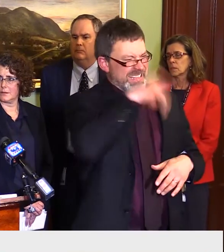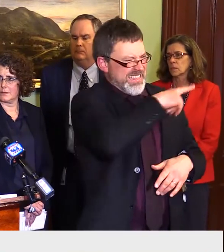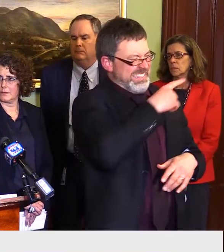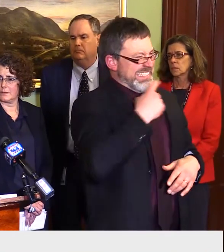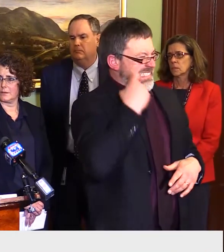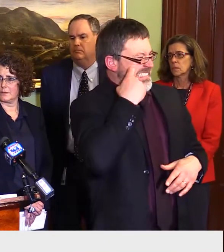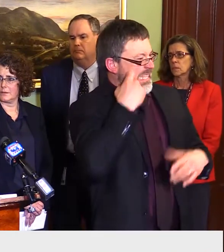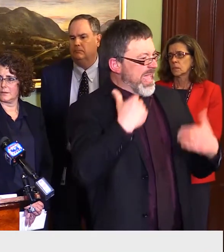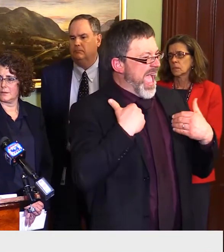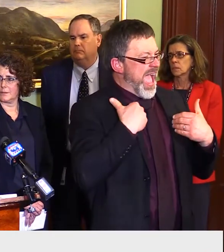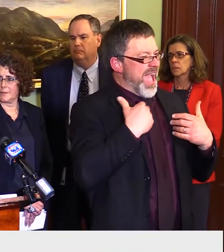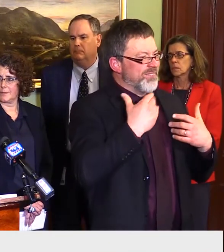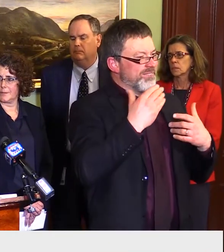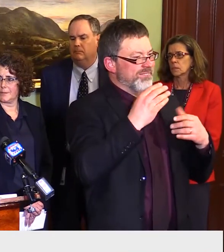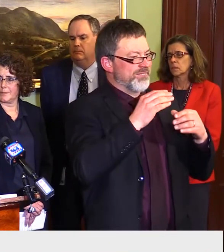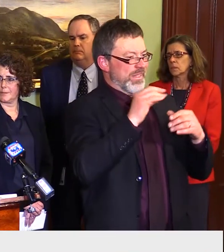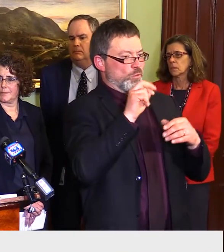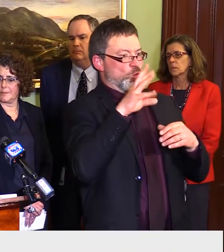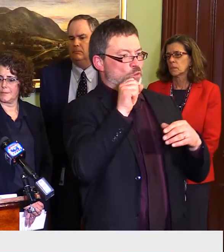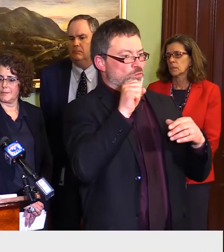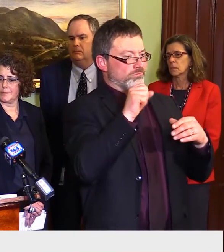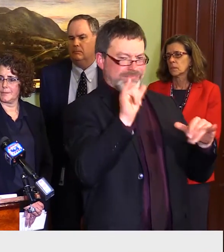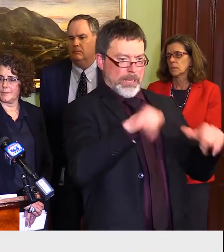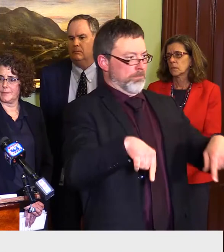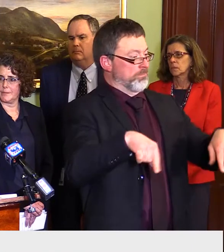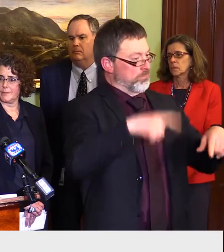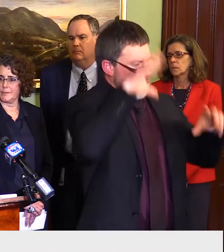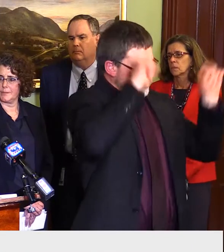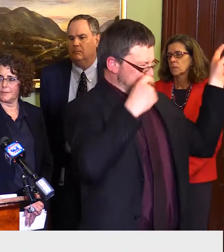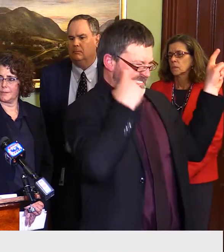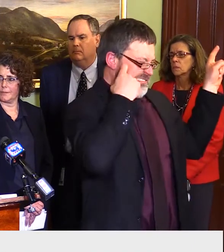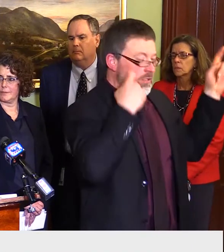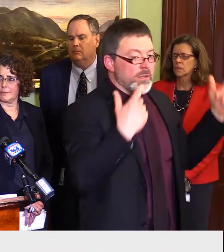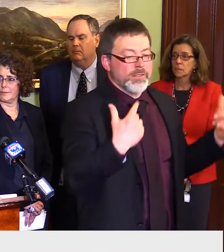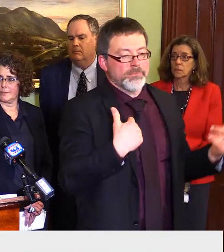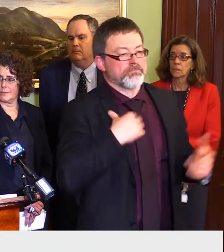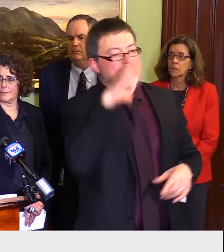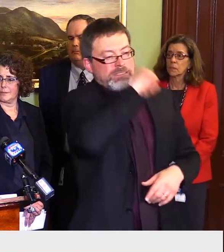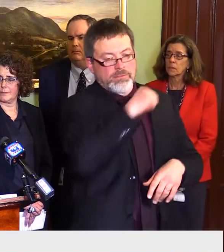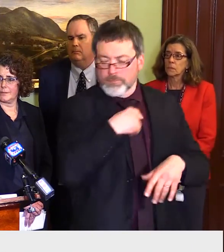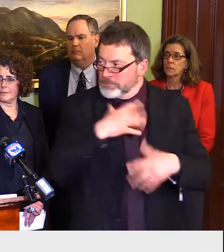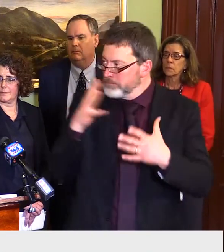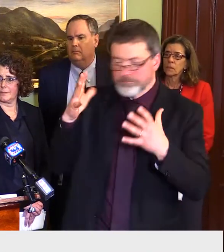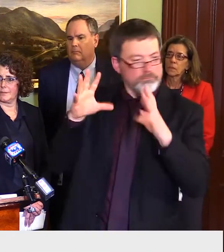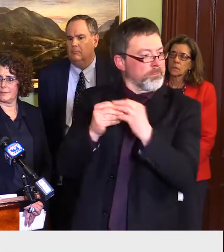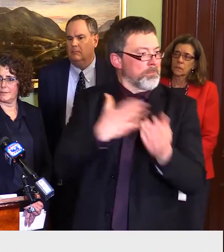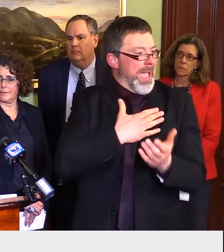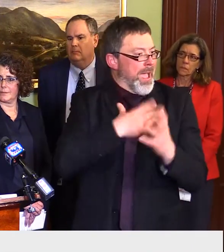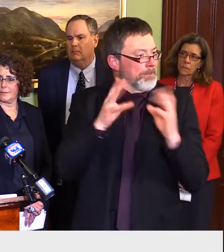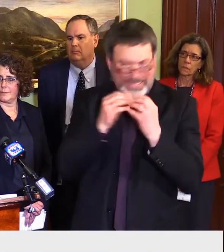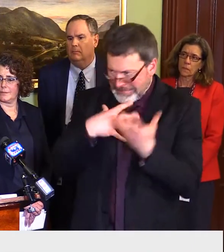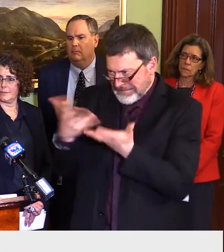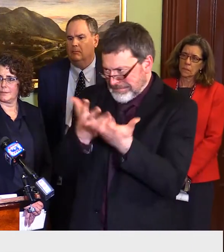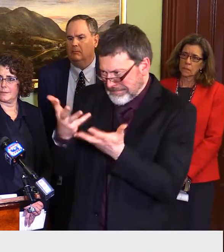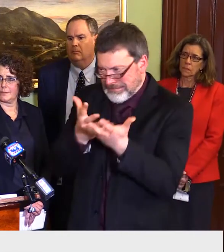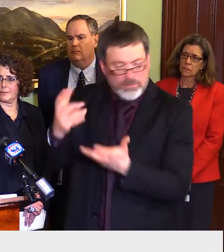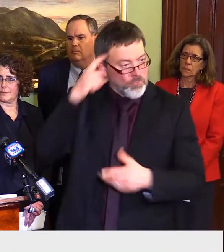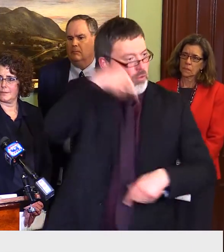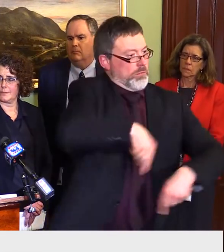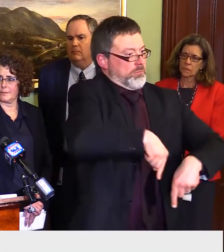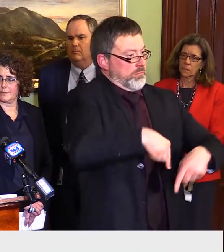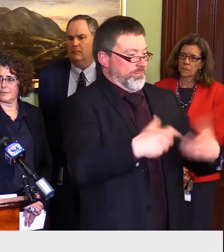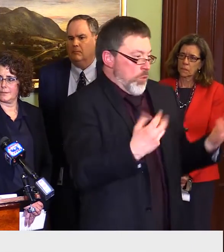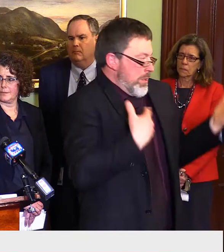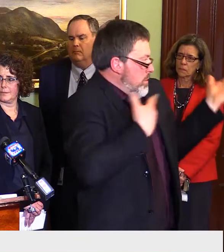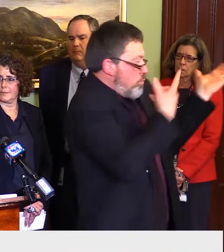economic package that they had hoped to pass today. He texted me before I came down and said he was not coming. They were on standby.